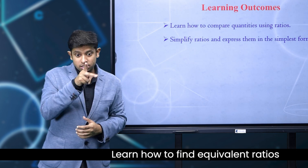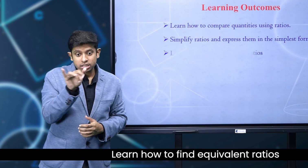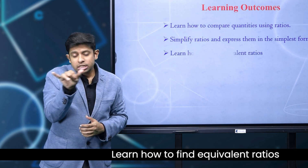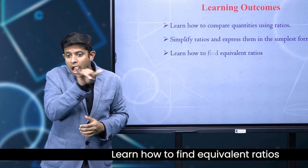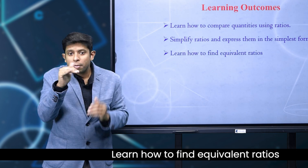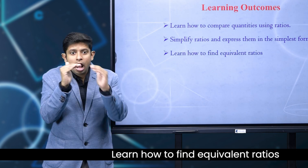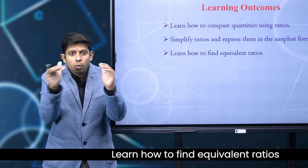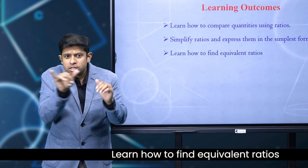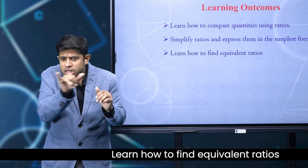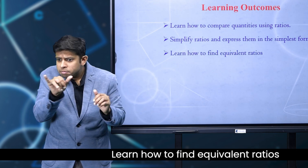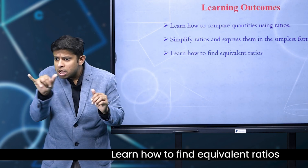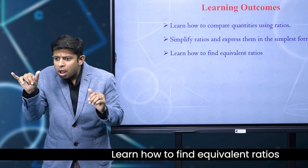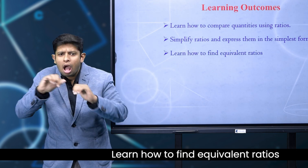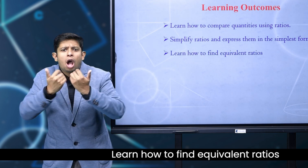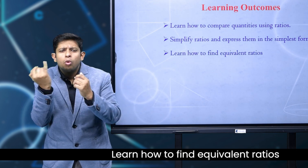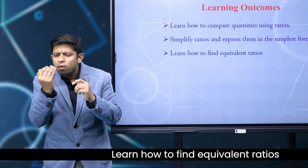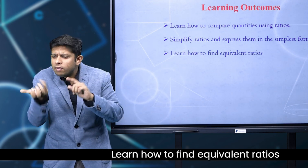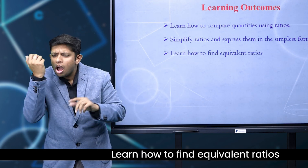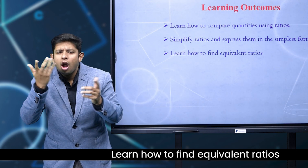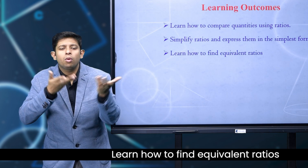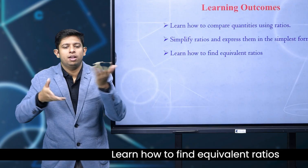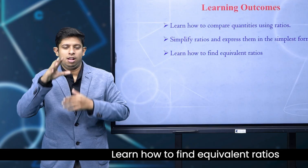learn how to find equivalent ratios,